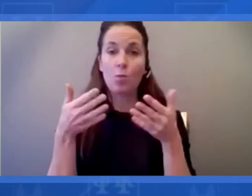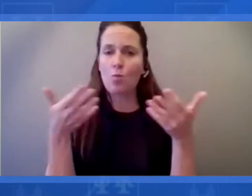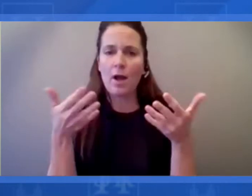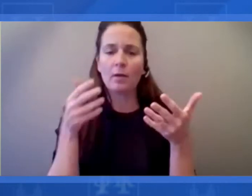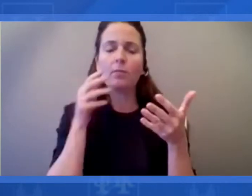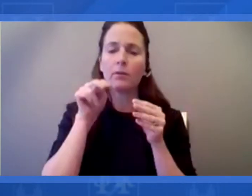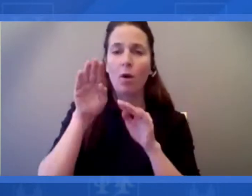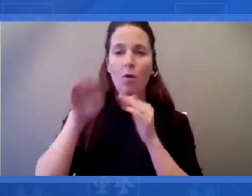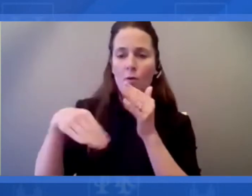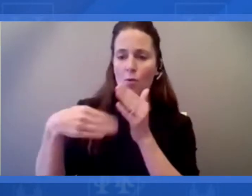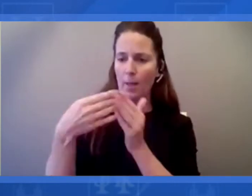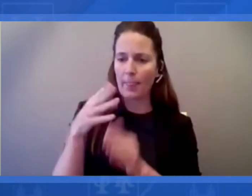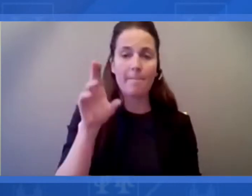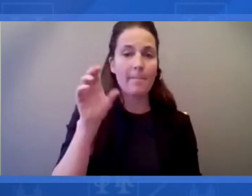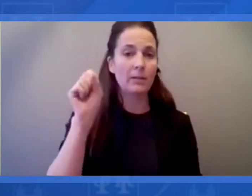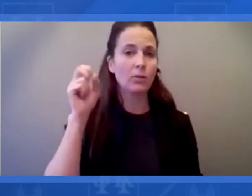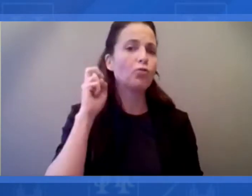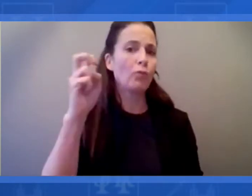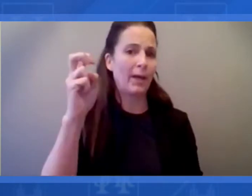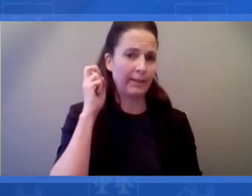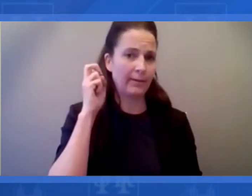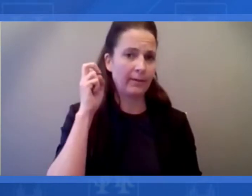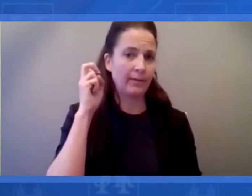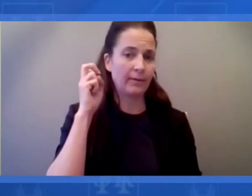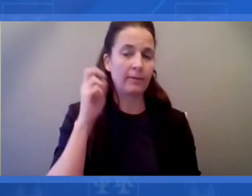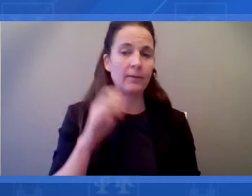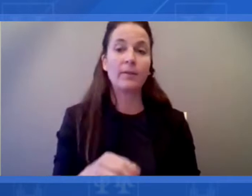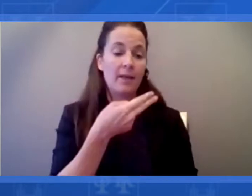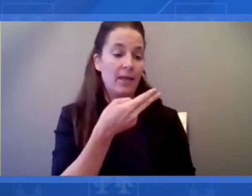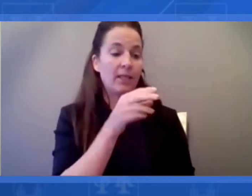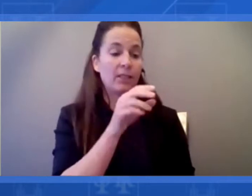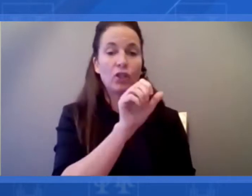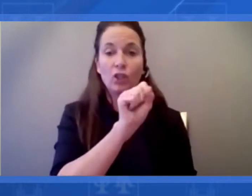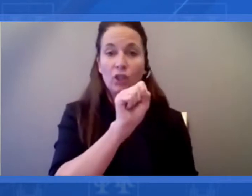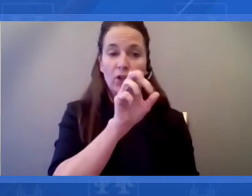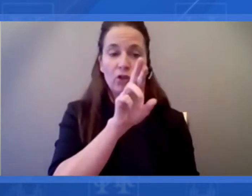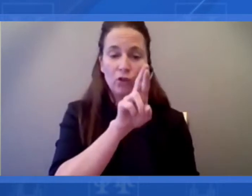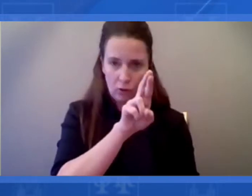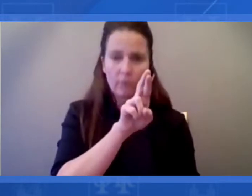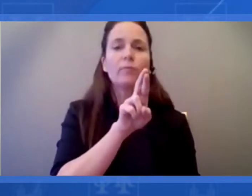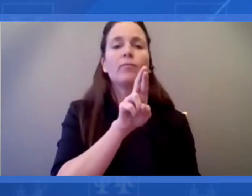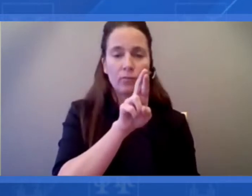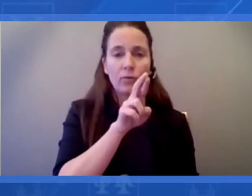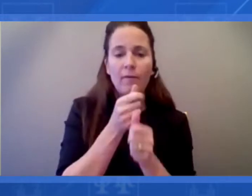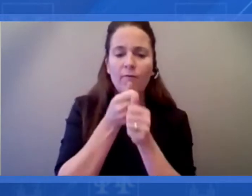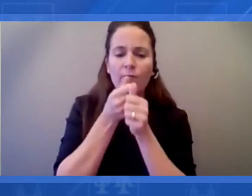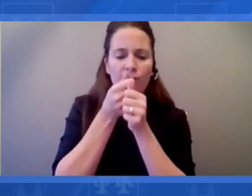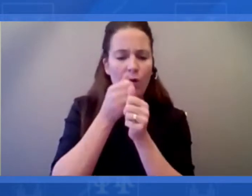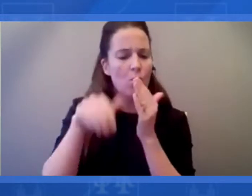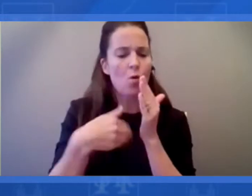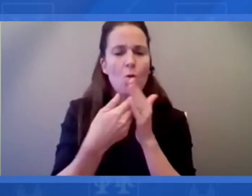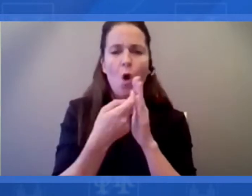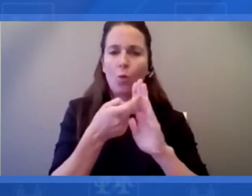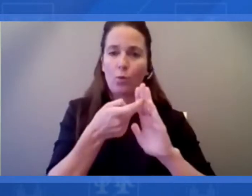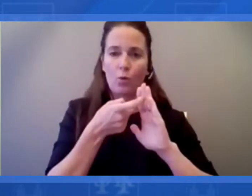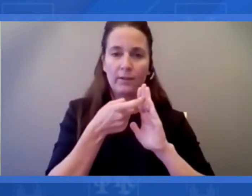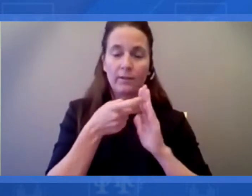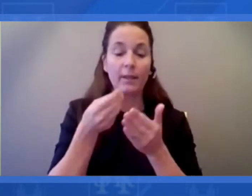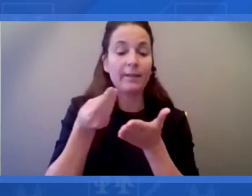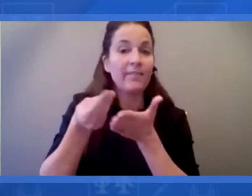transit. As a result, the HSR is compliant with the following requirements.